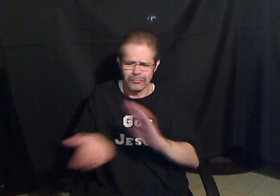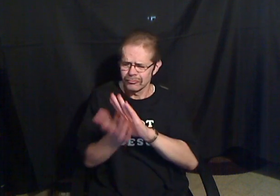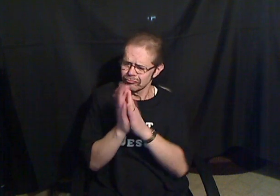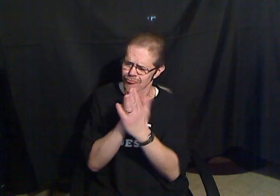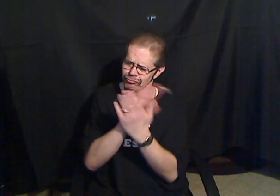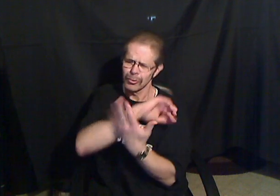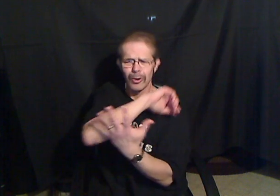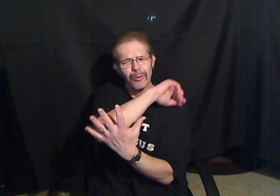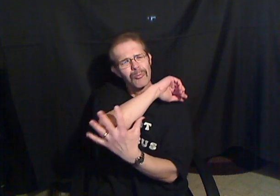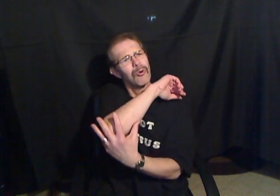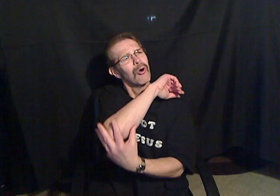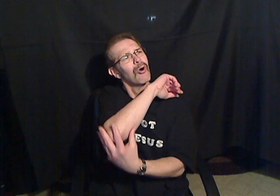became poor.